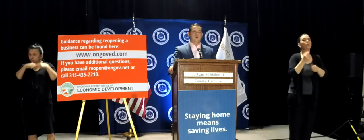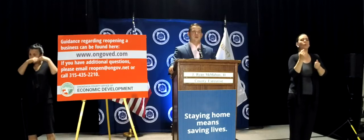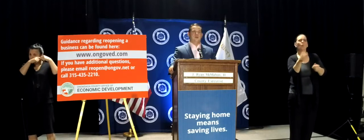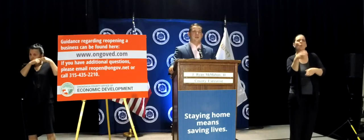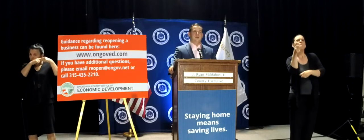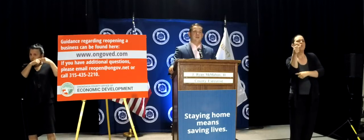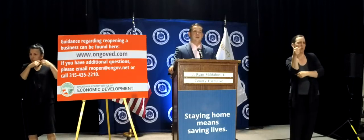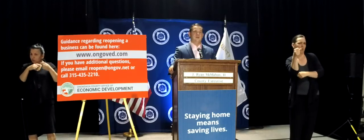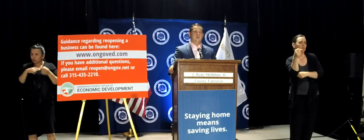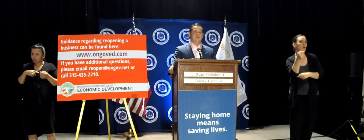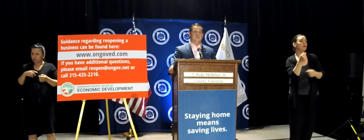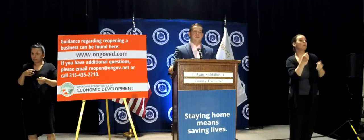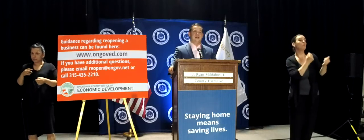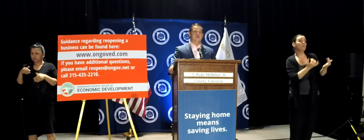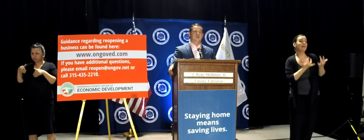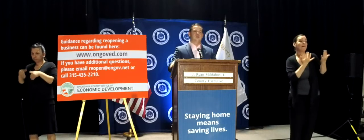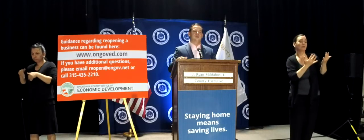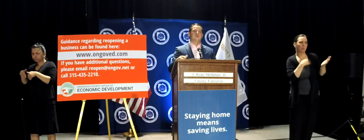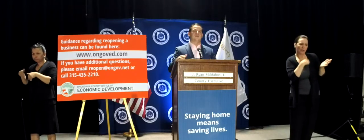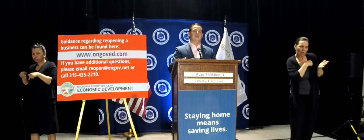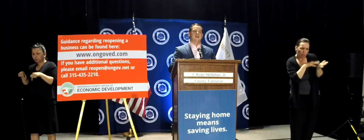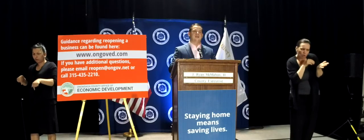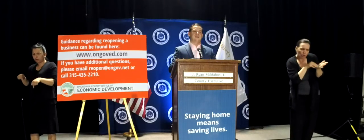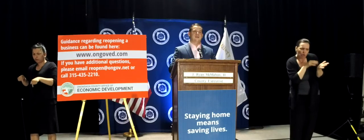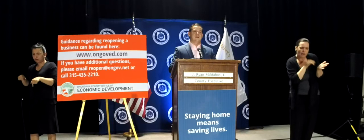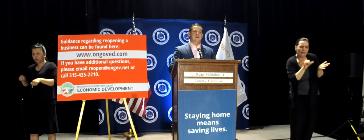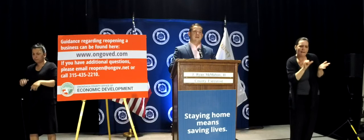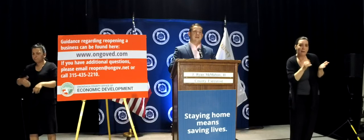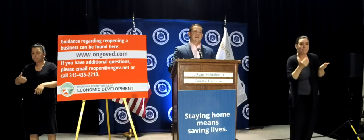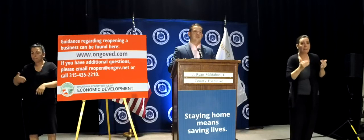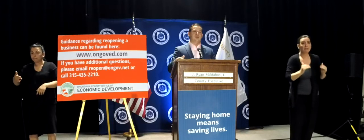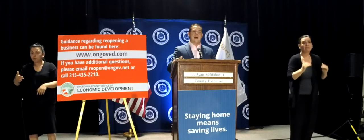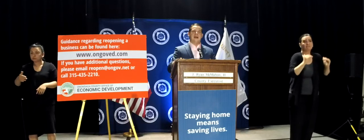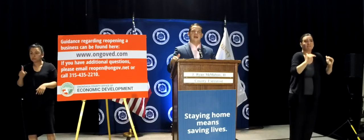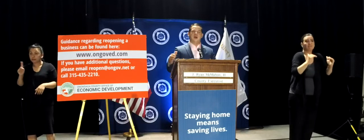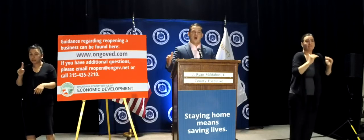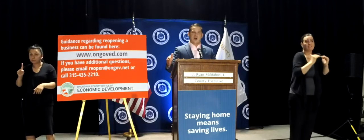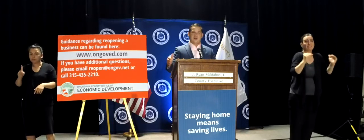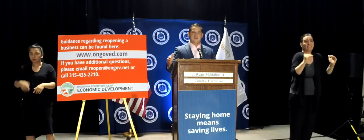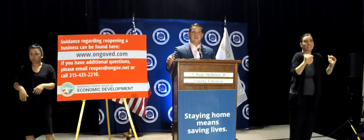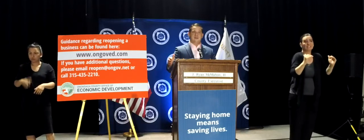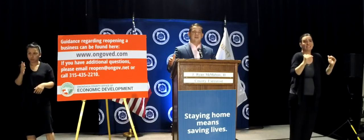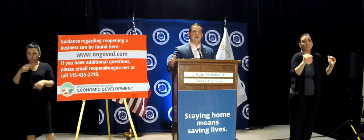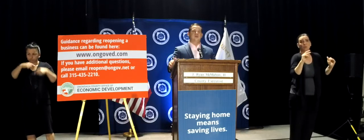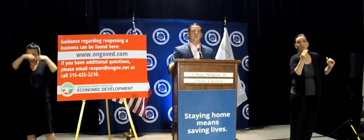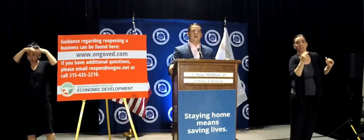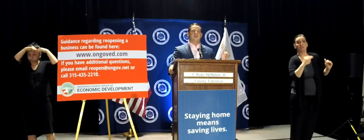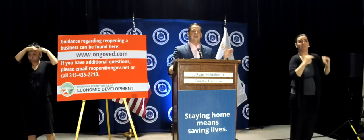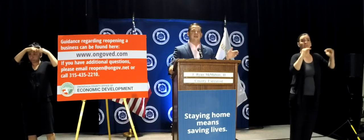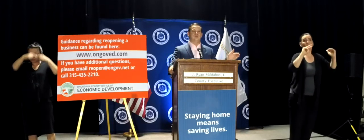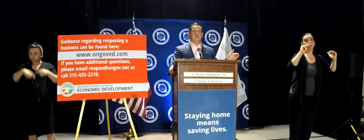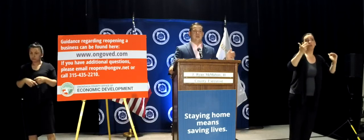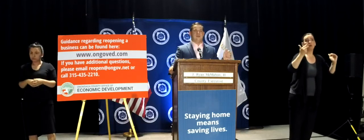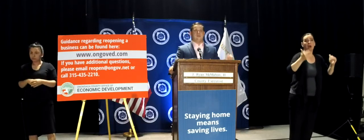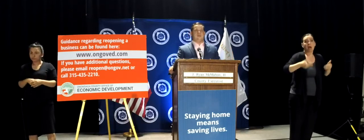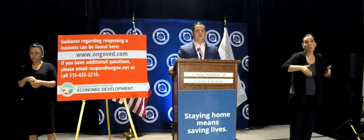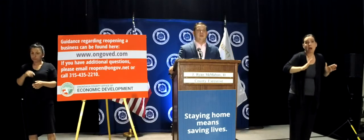So certainly there's the potential to do different things in July and August that you probably can't do